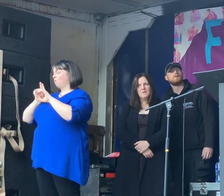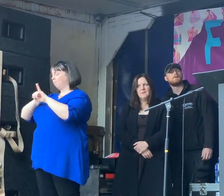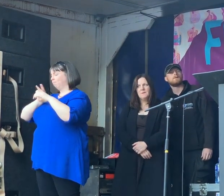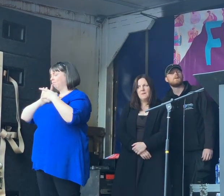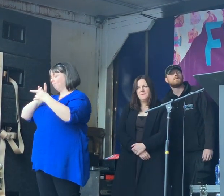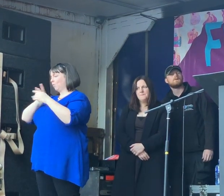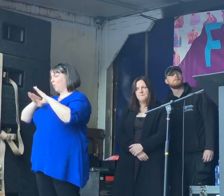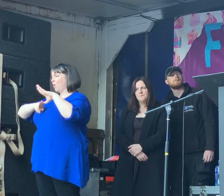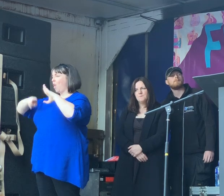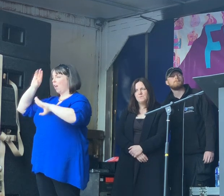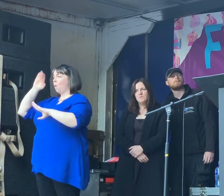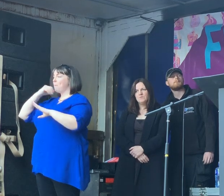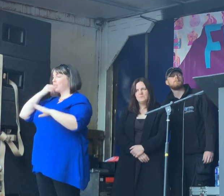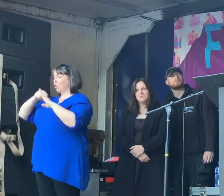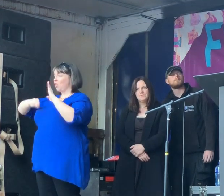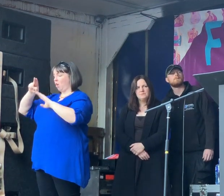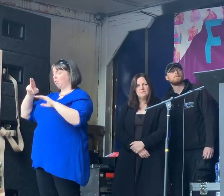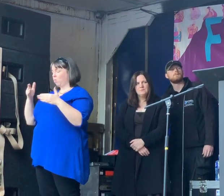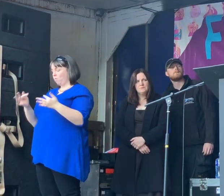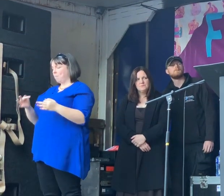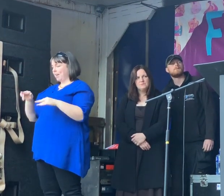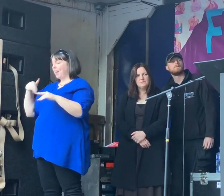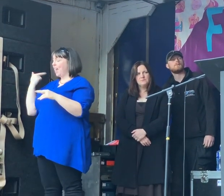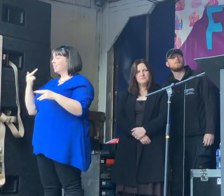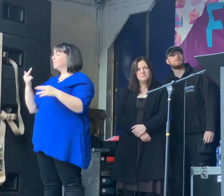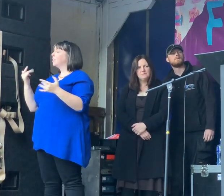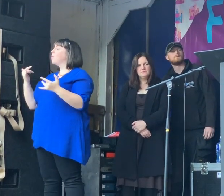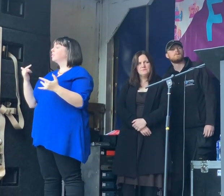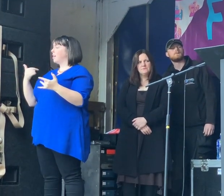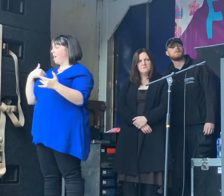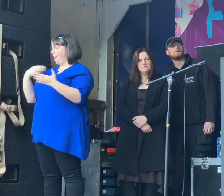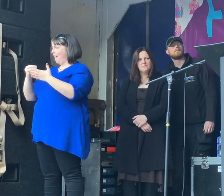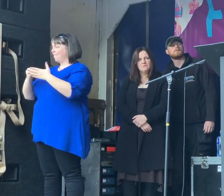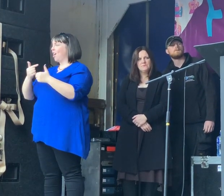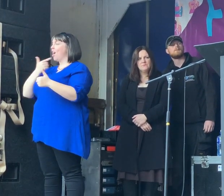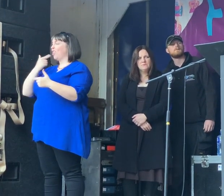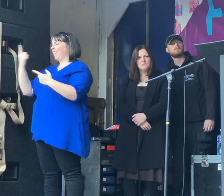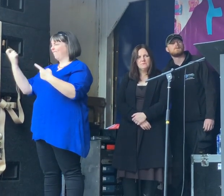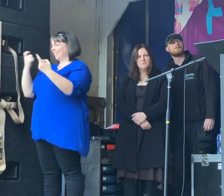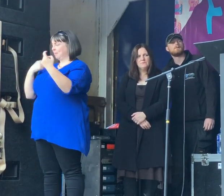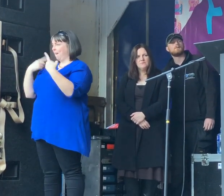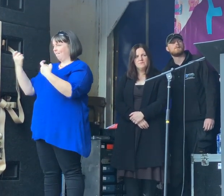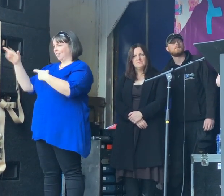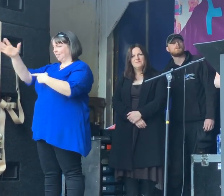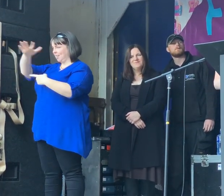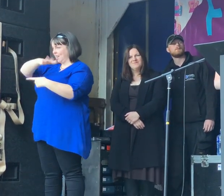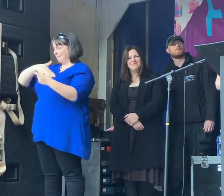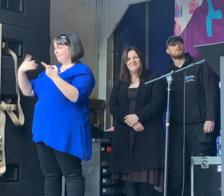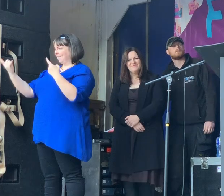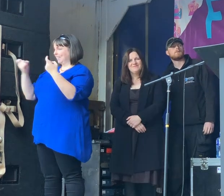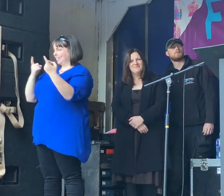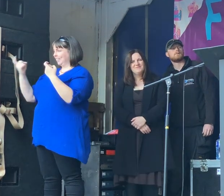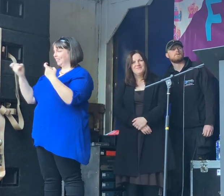the North, because the North is next. Well, guess what? We've got another invitation for you.